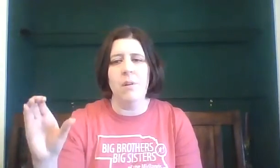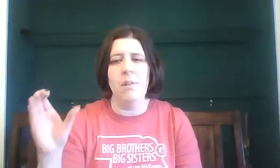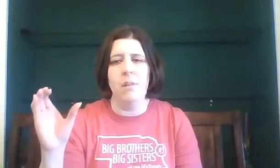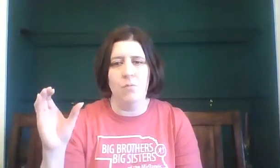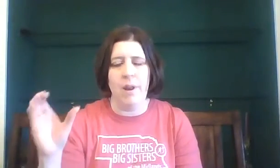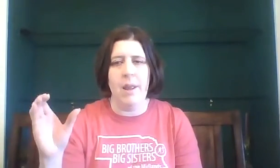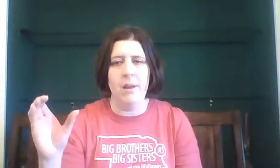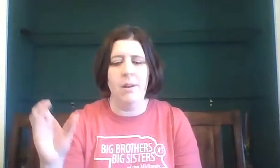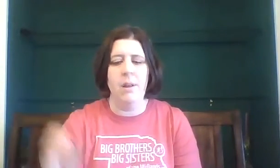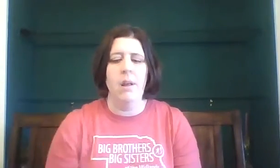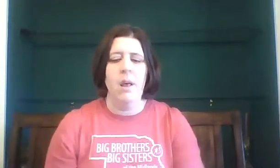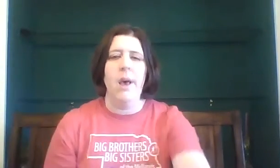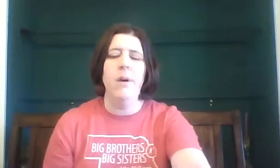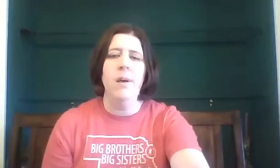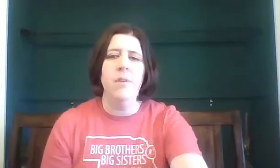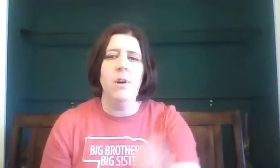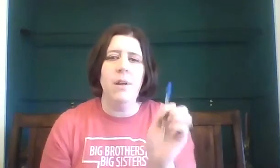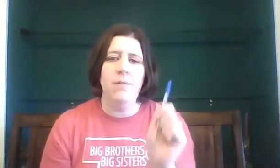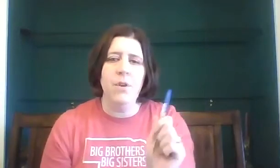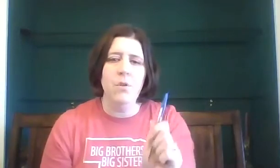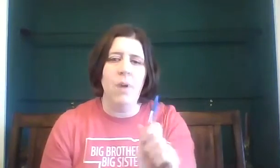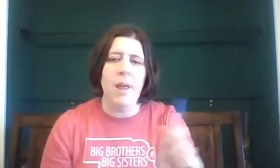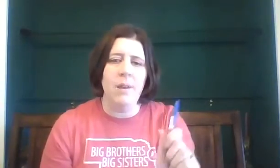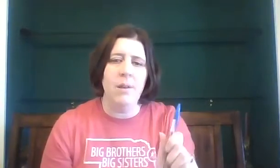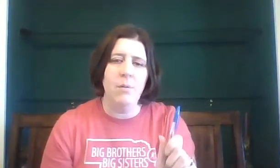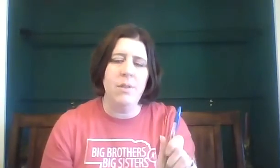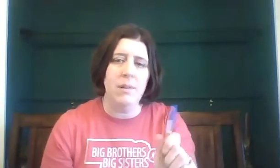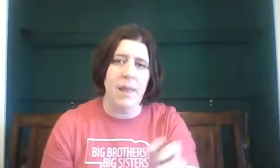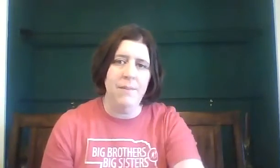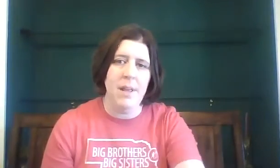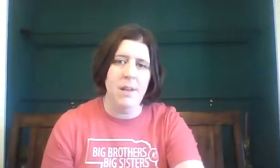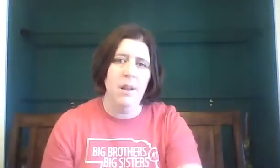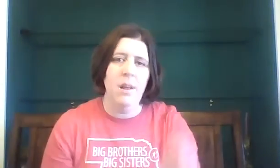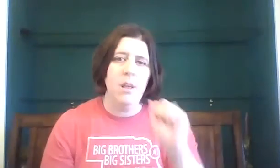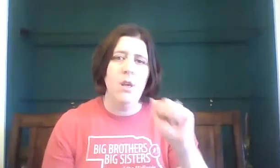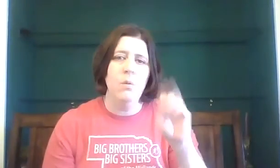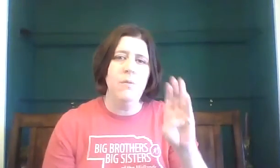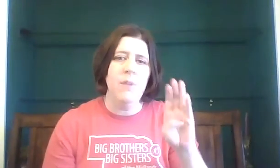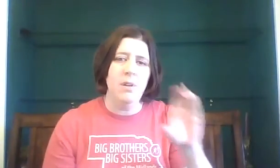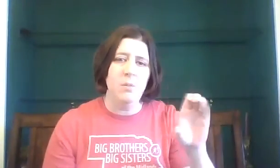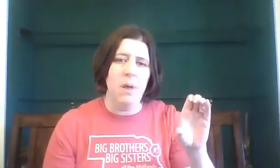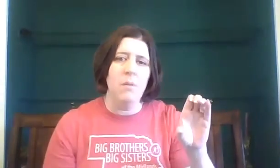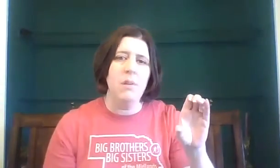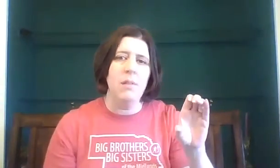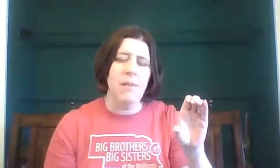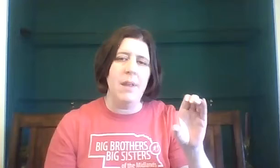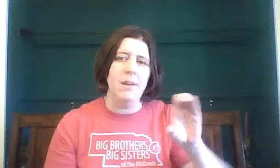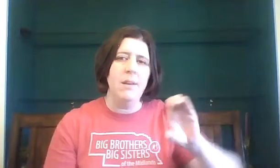your right hand. However, if you write with your left hand, you will fingerspell with your left hand.